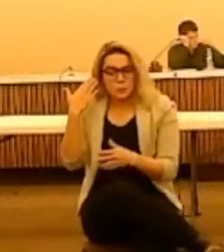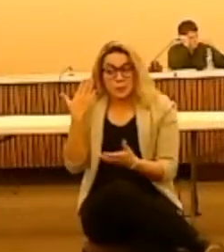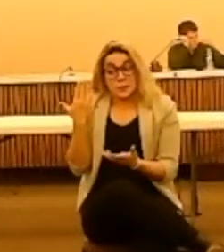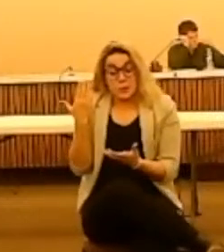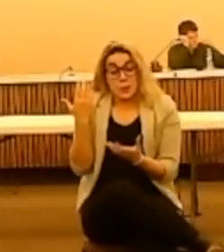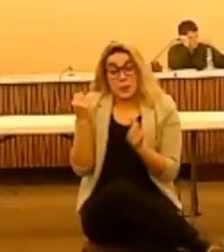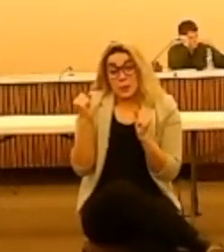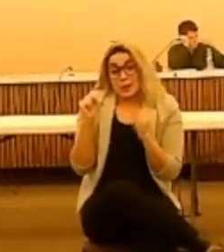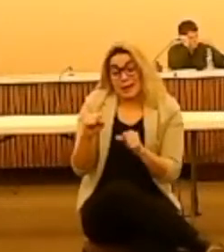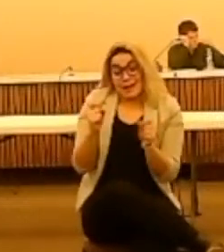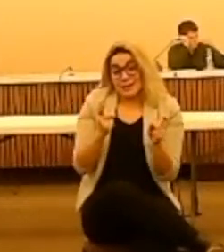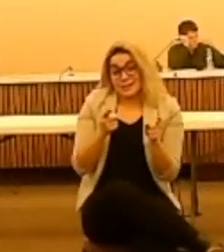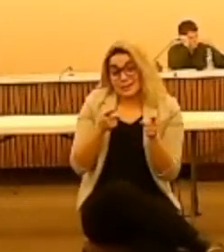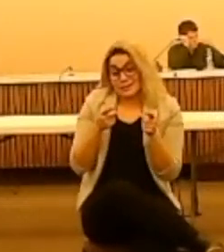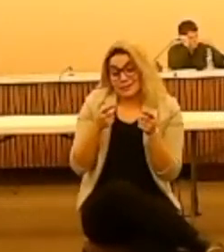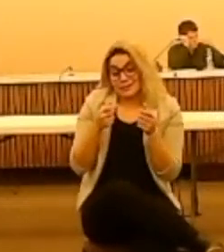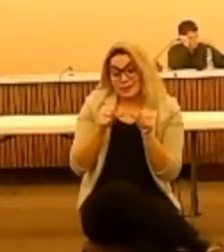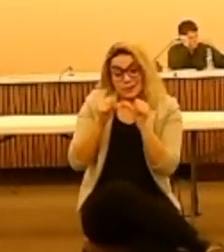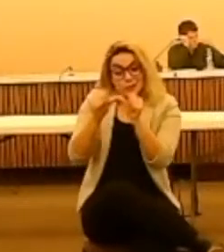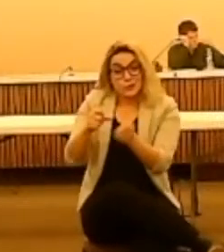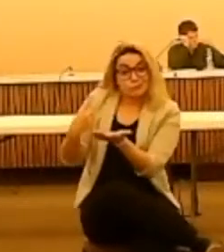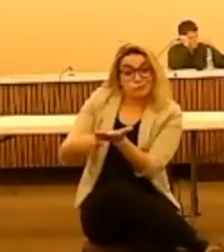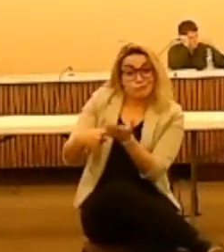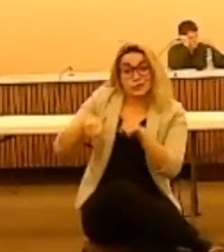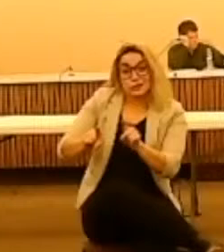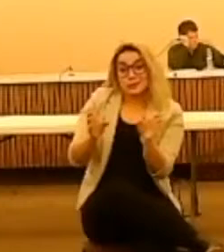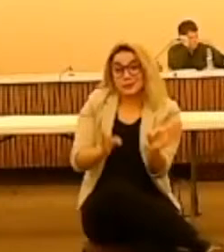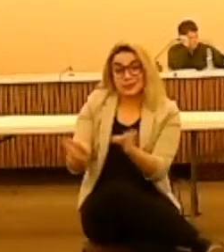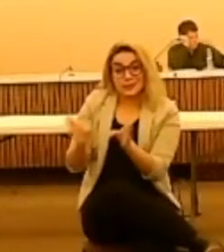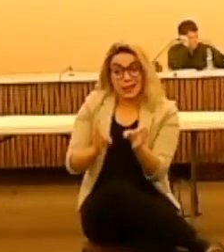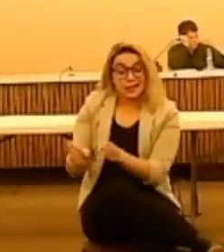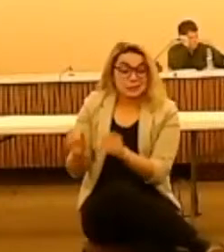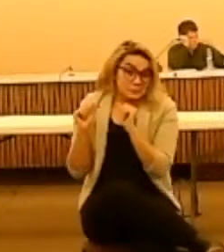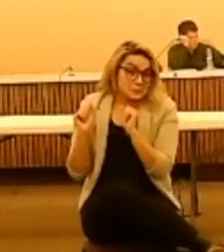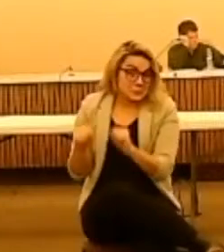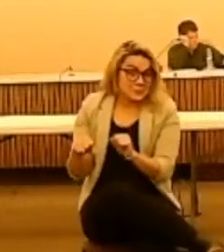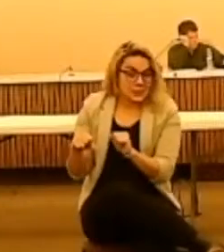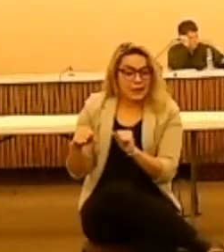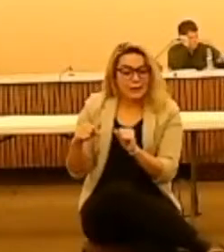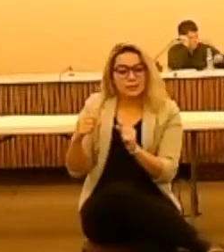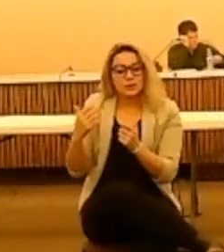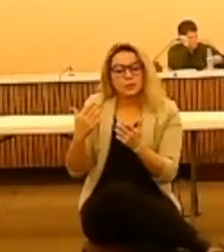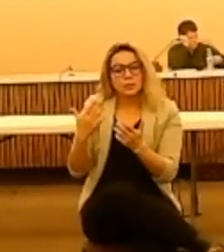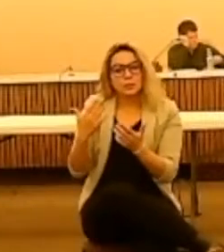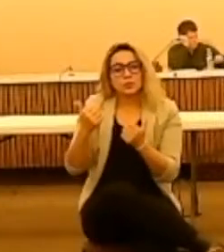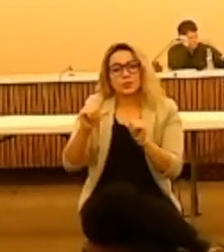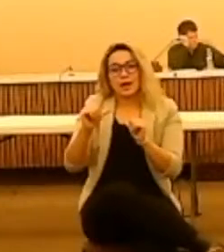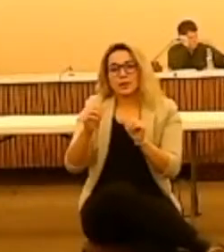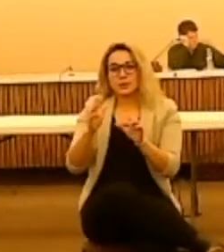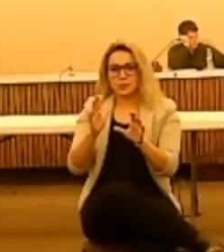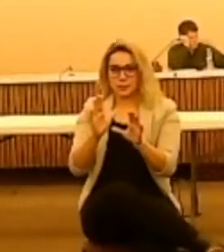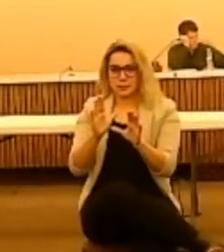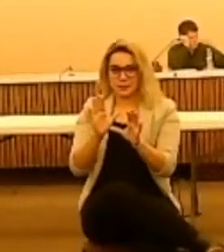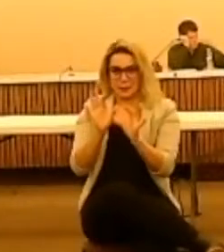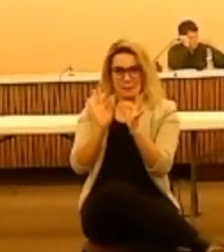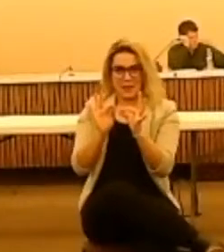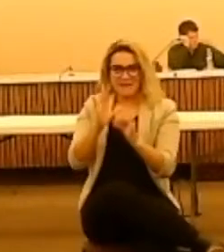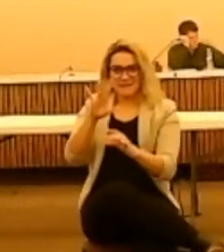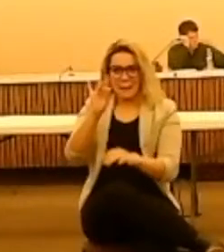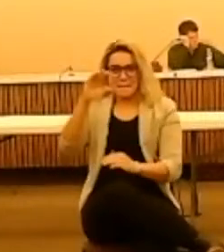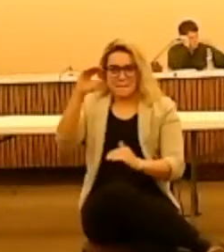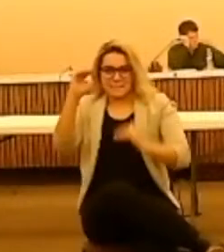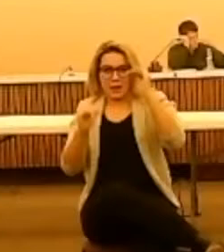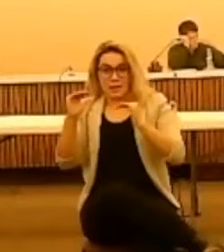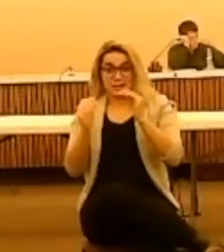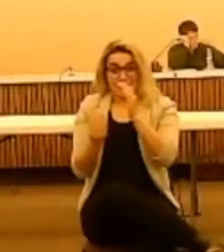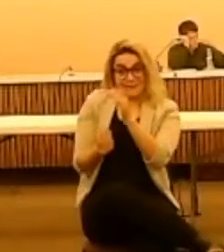work with the planning board during site plan review to find that balance of existing vegetation, berms, and new vegetations. And if